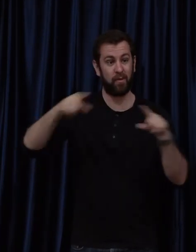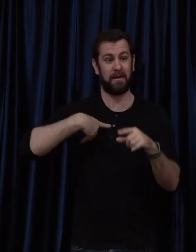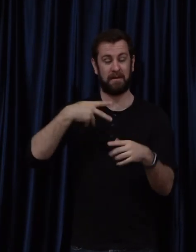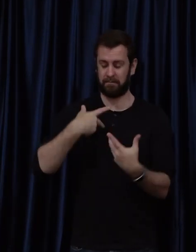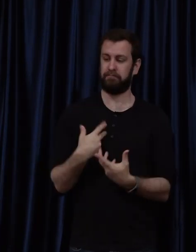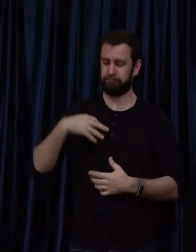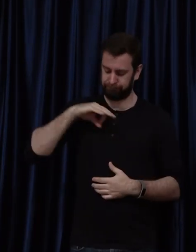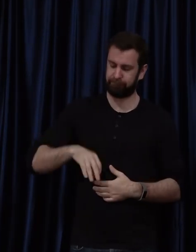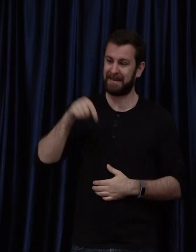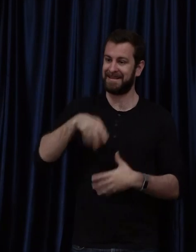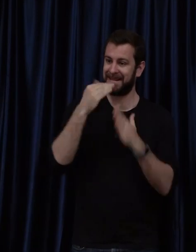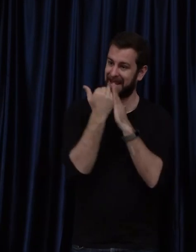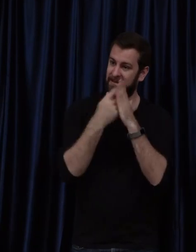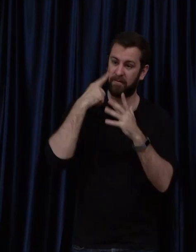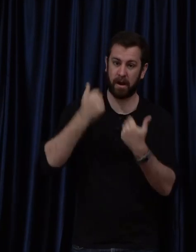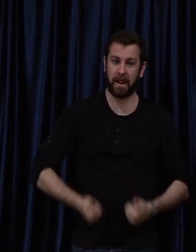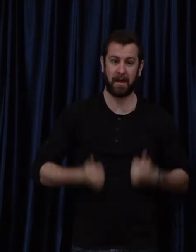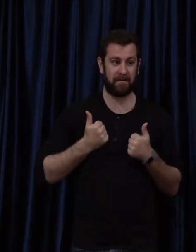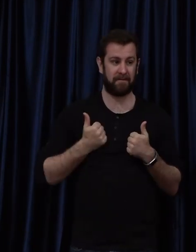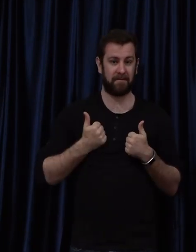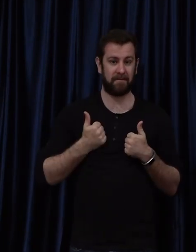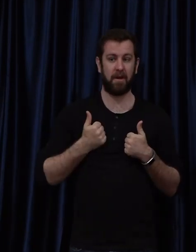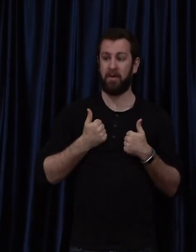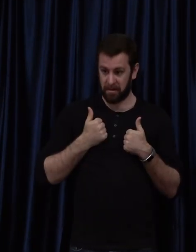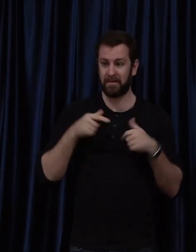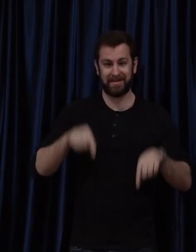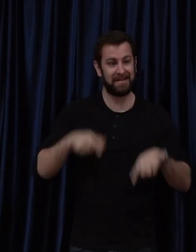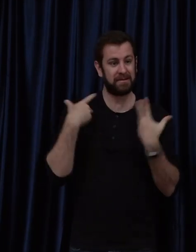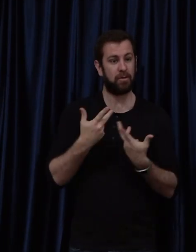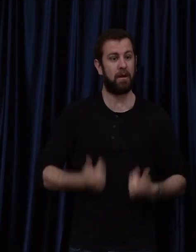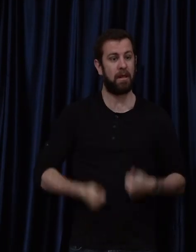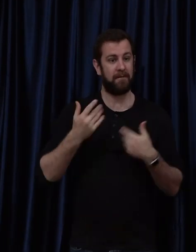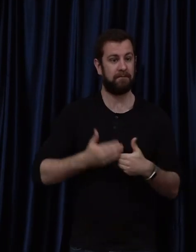it's a formula to make your stay on earth pleasant.